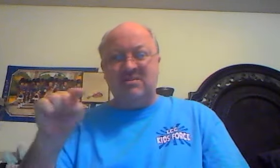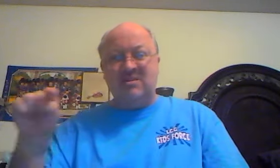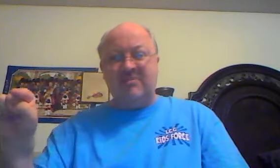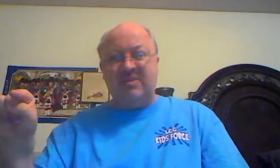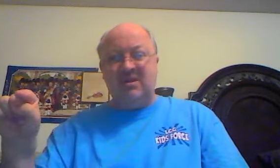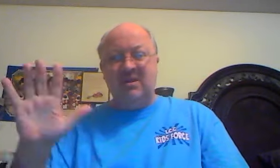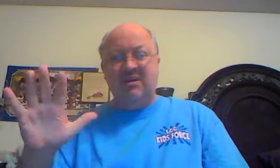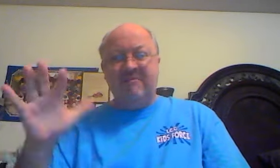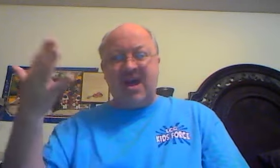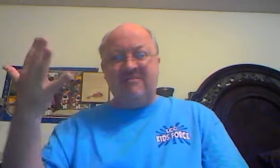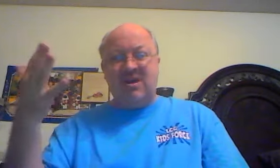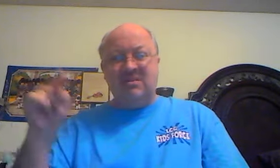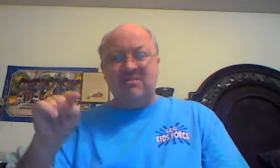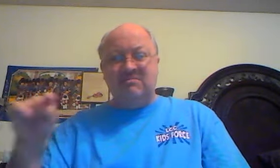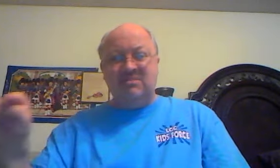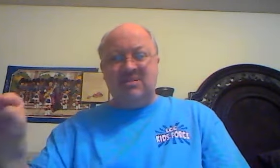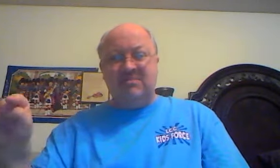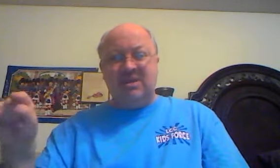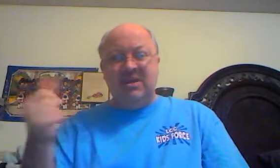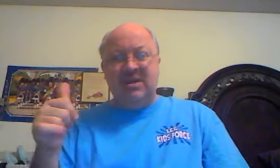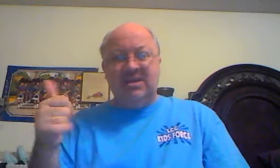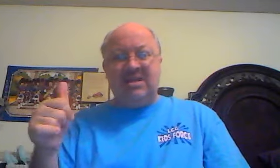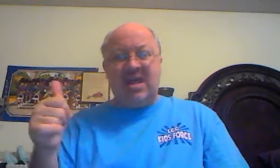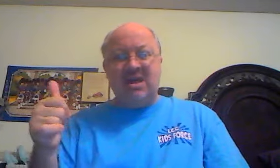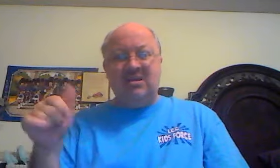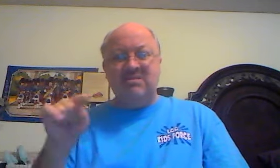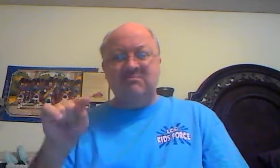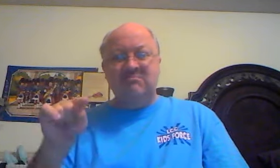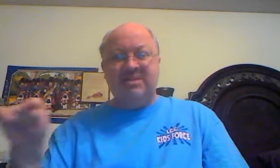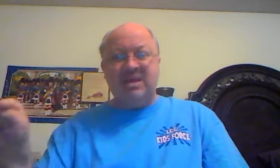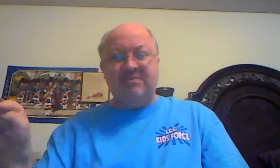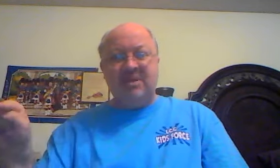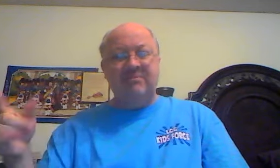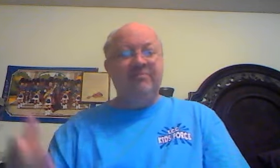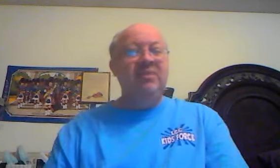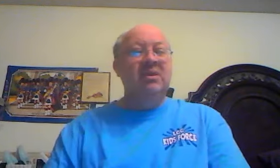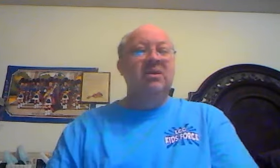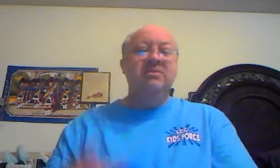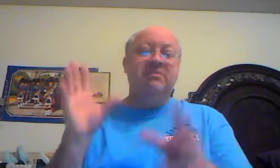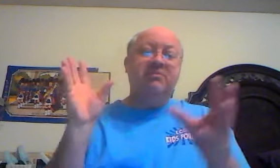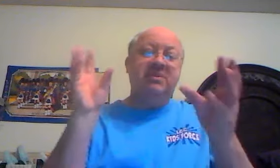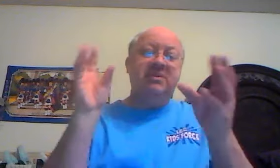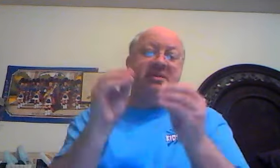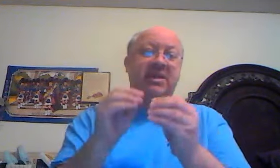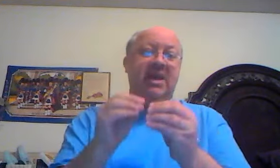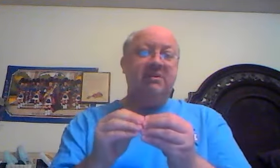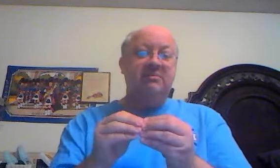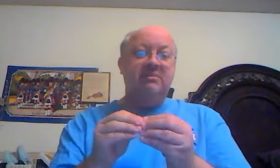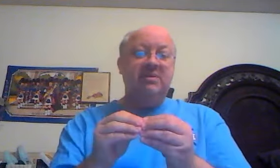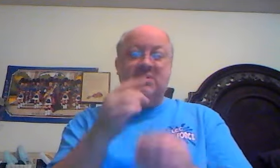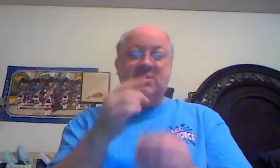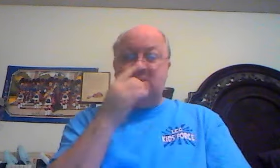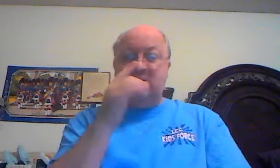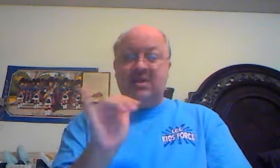something, $5 something, $10 something. So if we put this all together, it's going to look